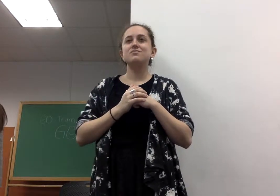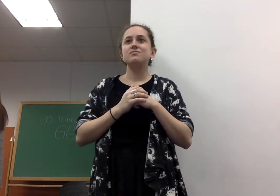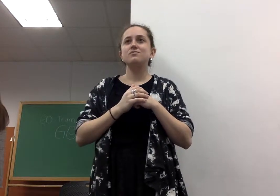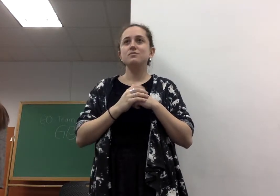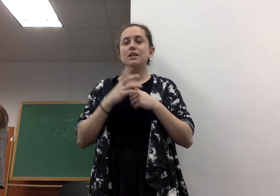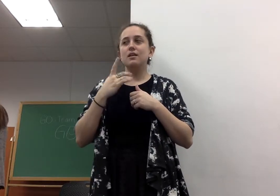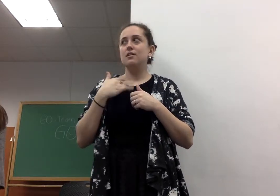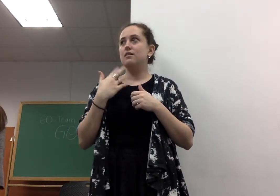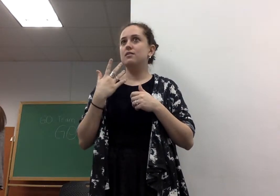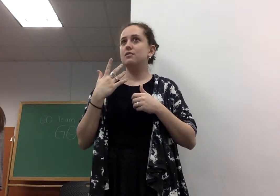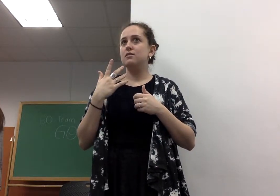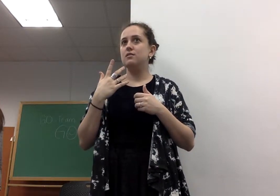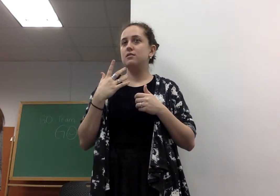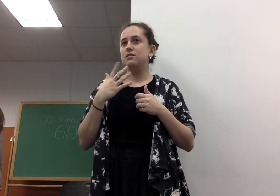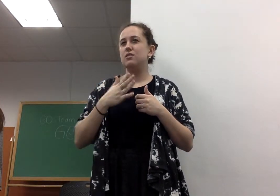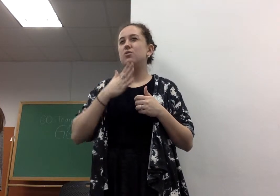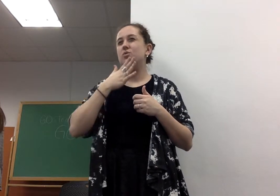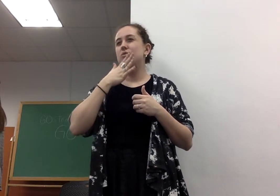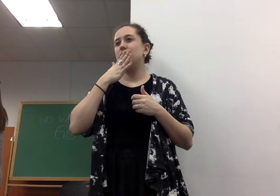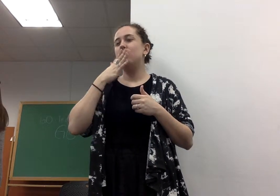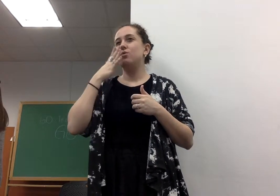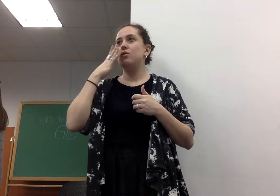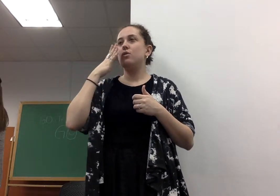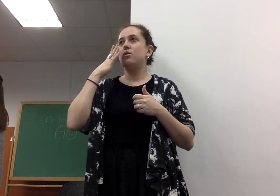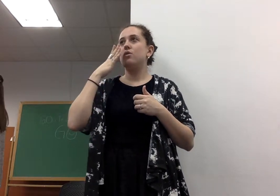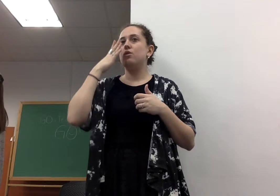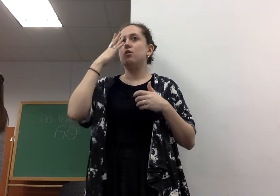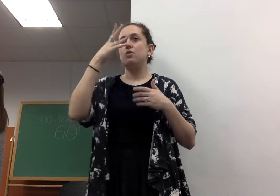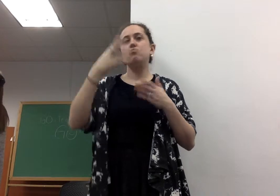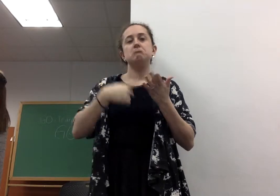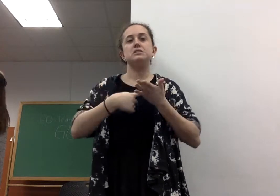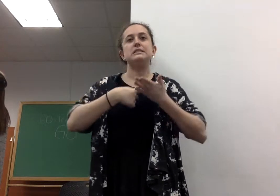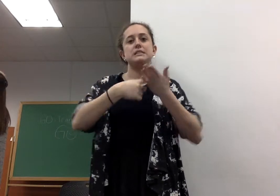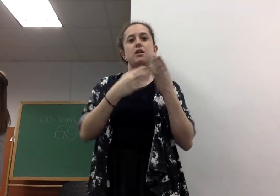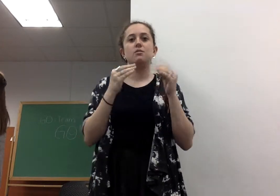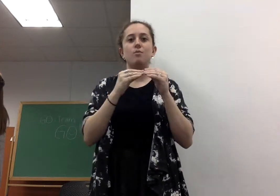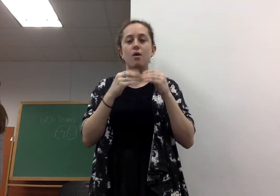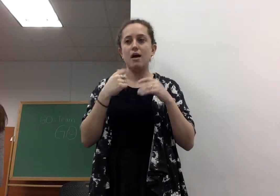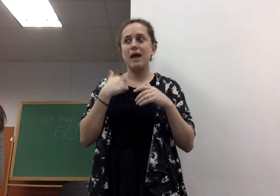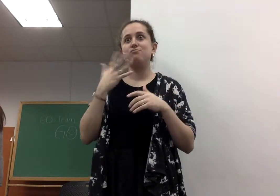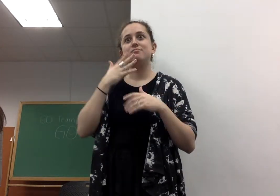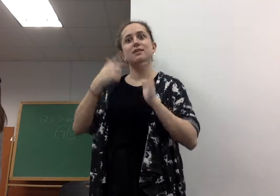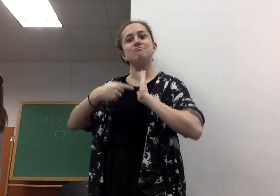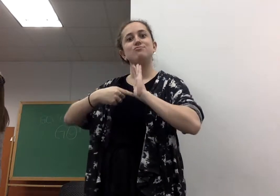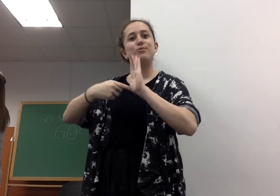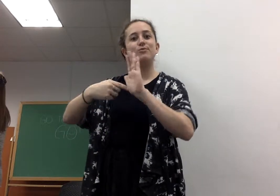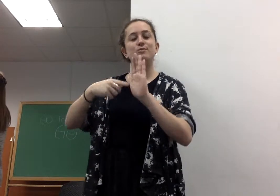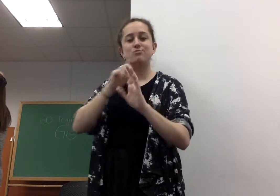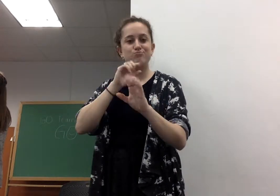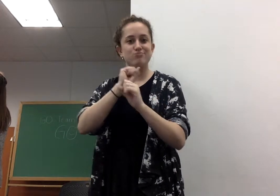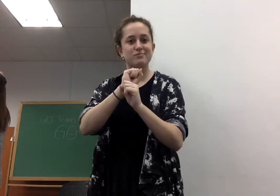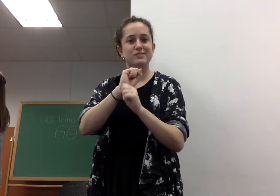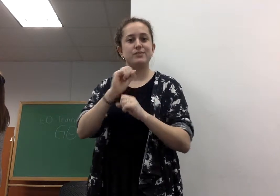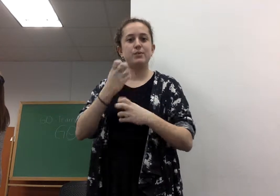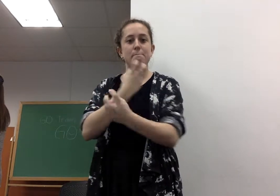have time, I have some slides already for you guys to see some actual bone cells. But bone cells are living because we know the bones grow, don't they?